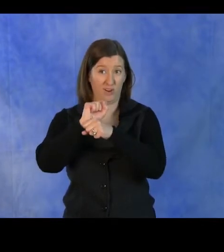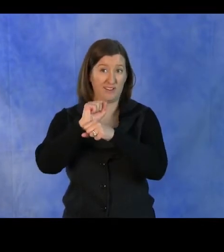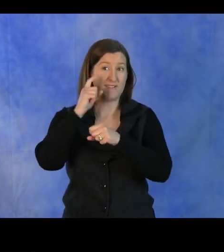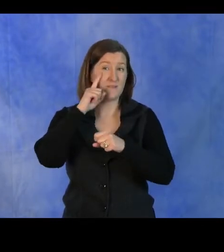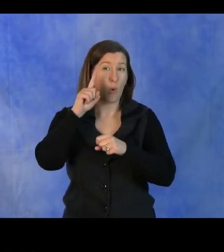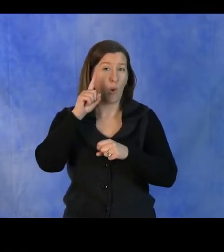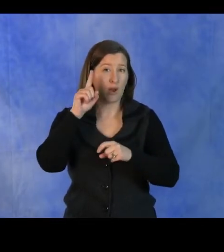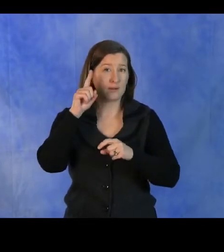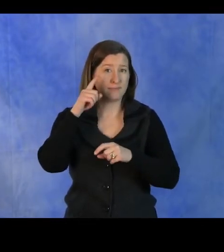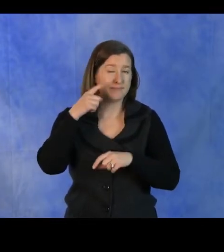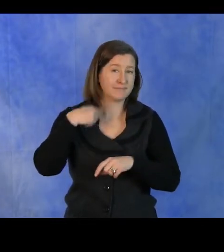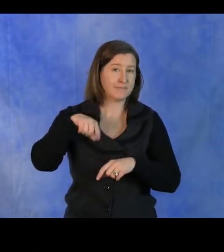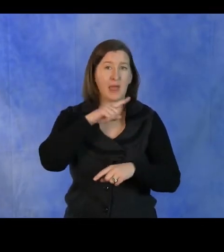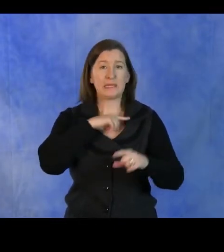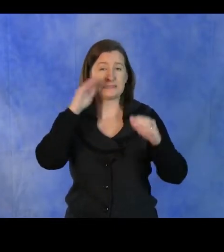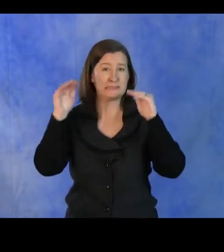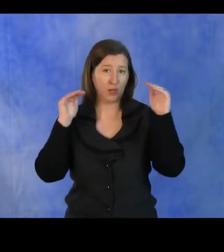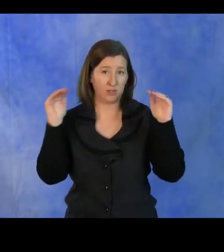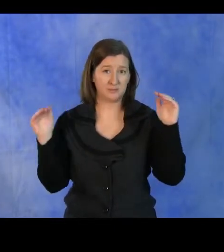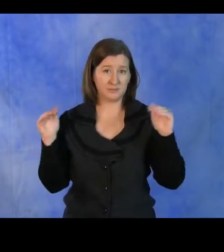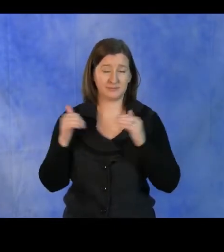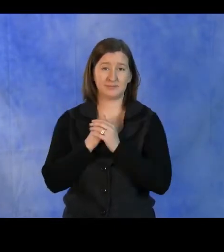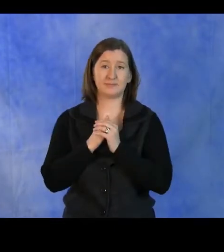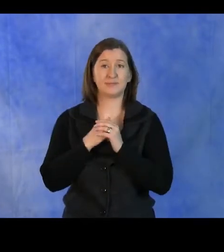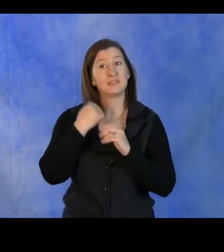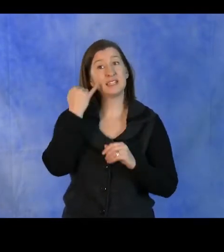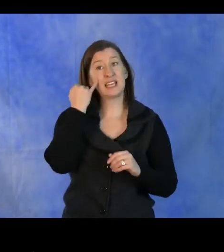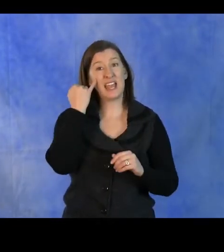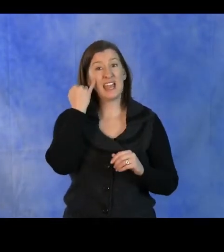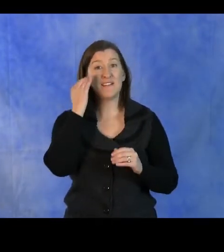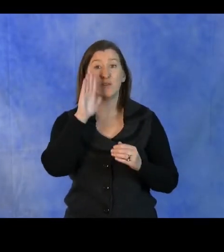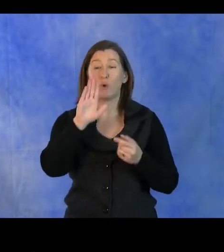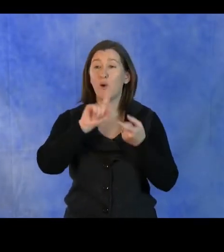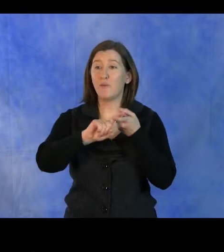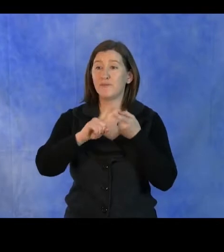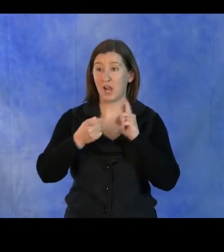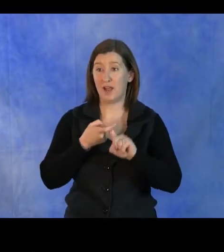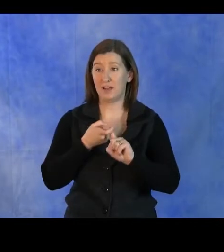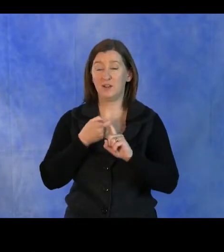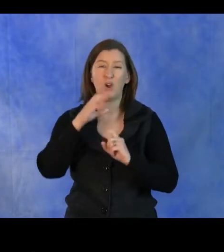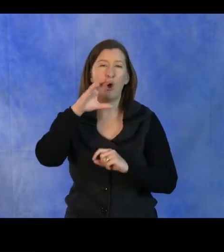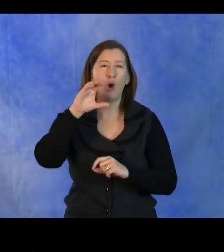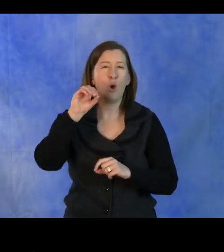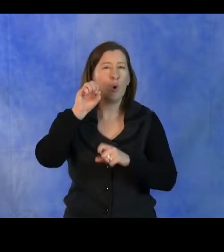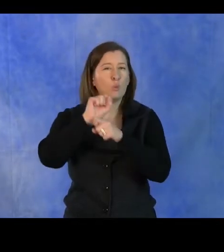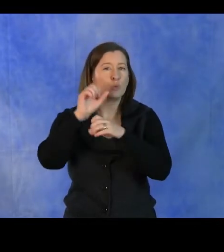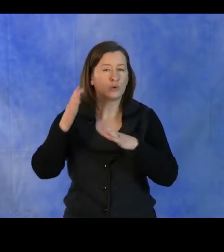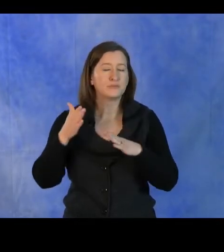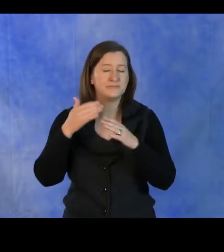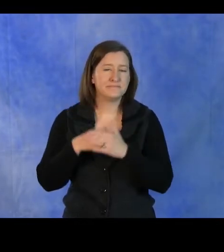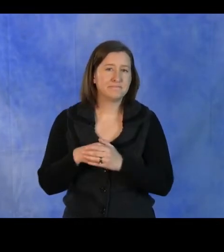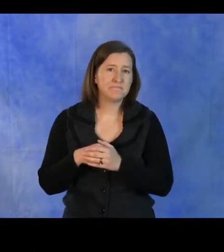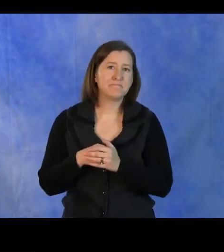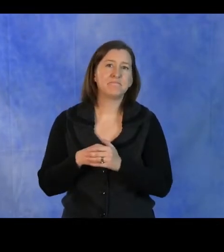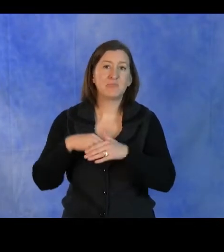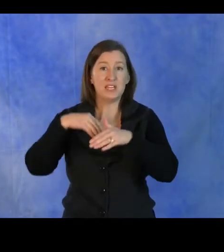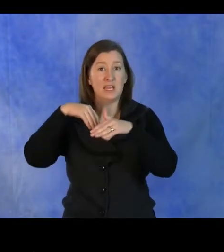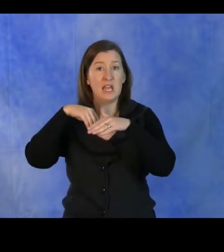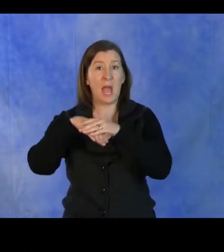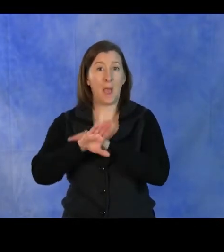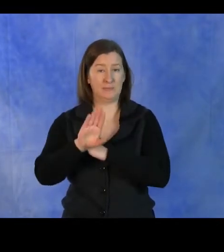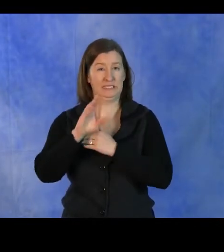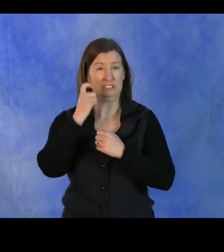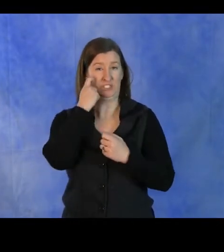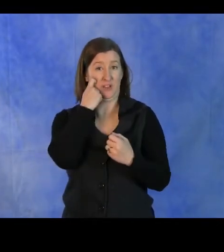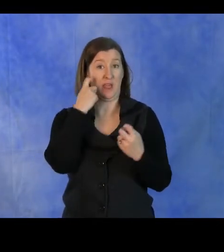So in thinking about socialization as adults, if your friend or